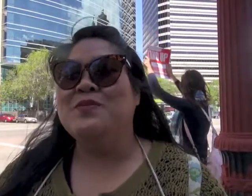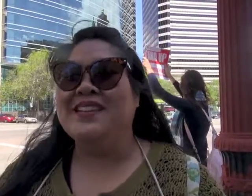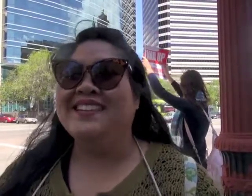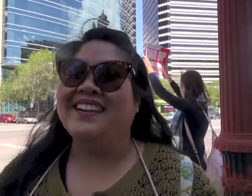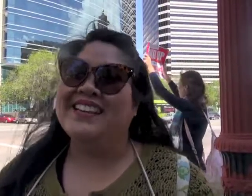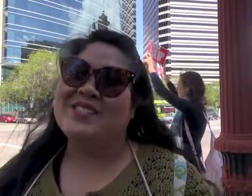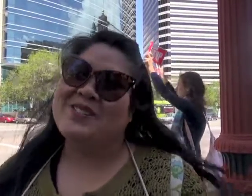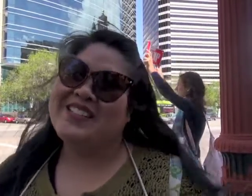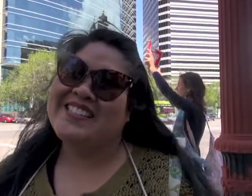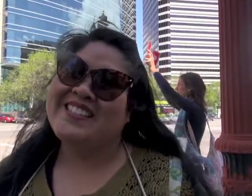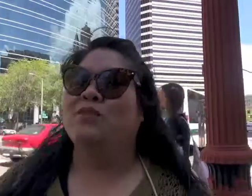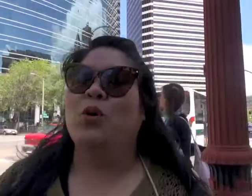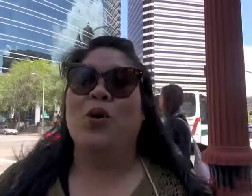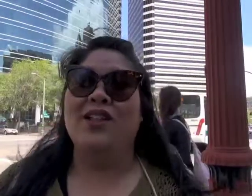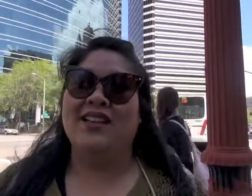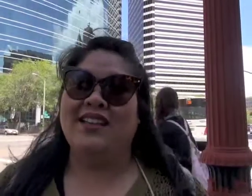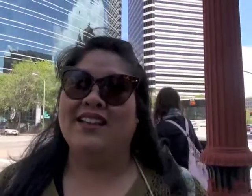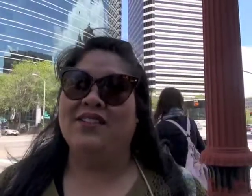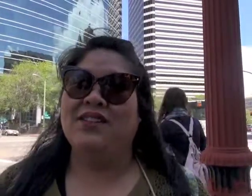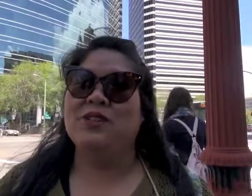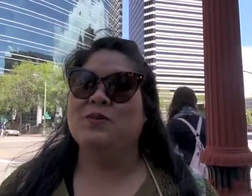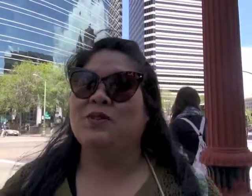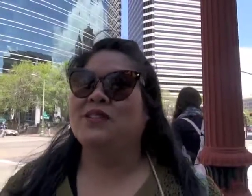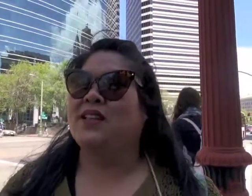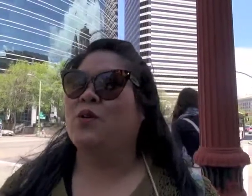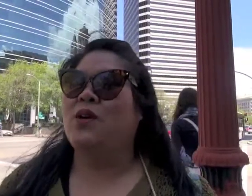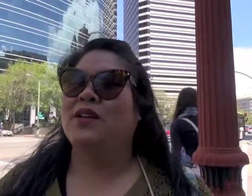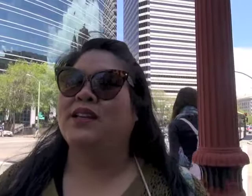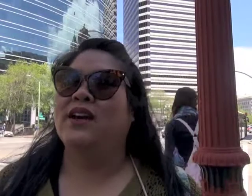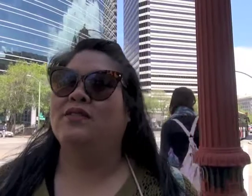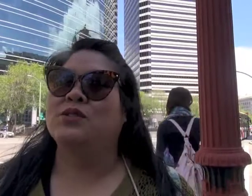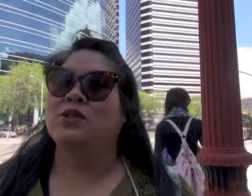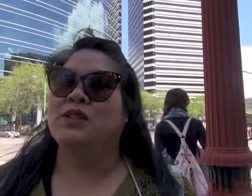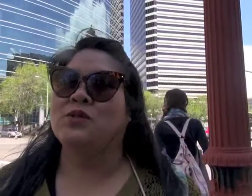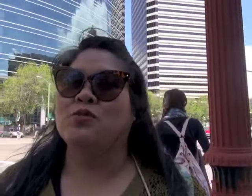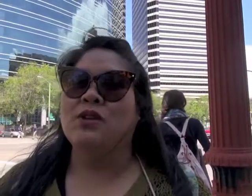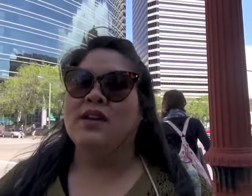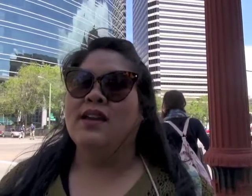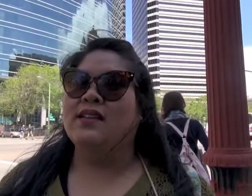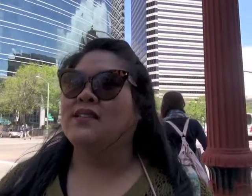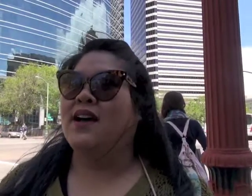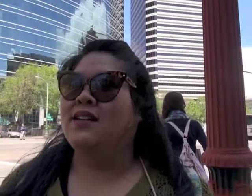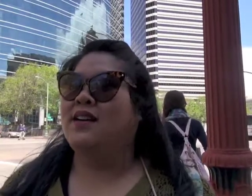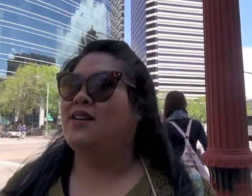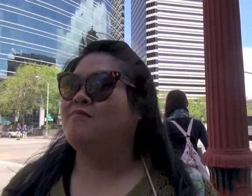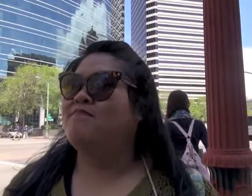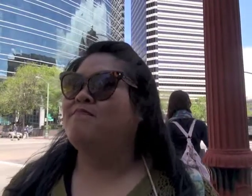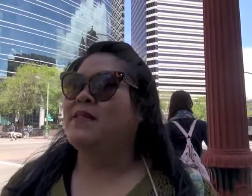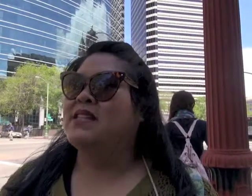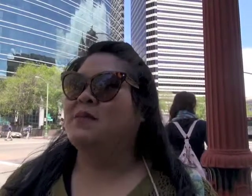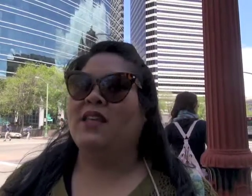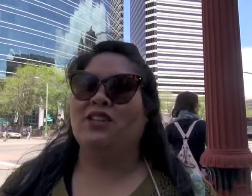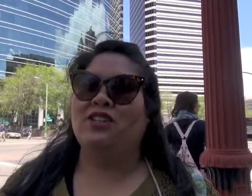human service. Quality of the interpreters and quality of service is not something that you